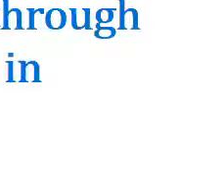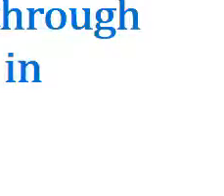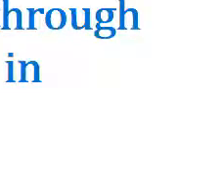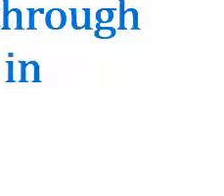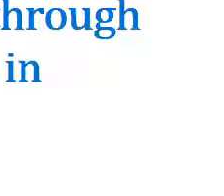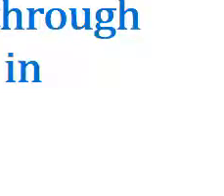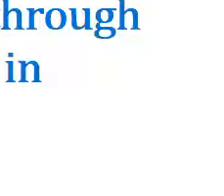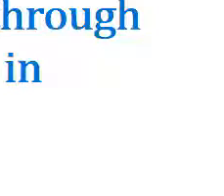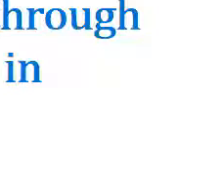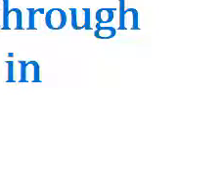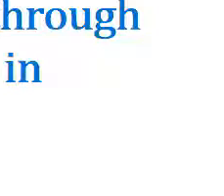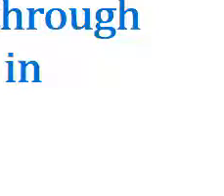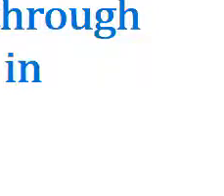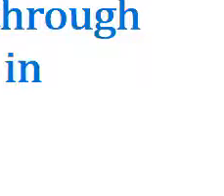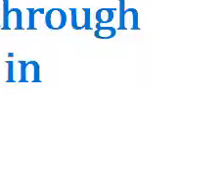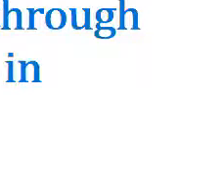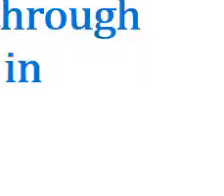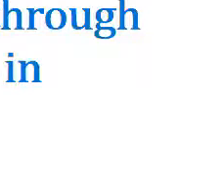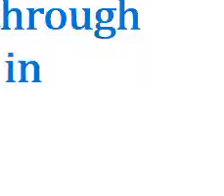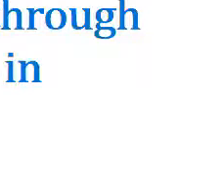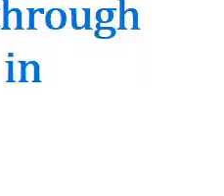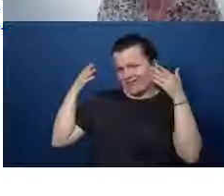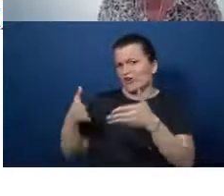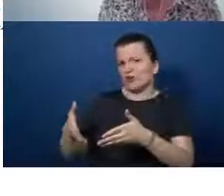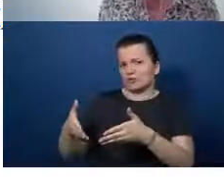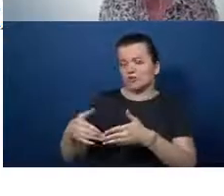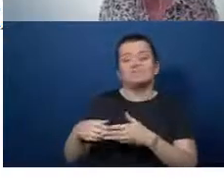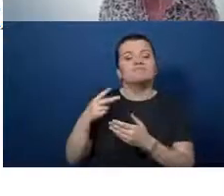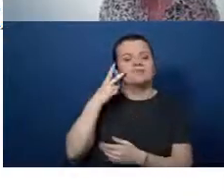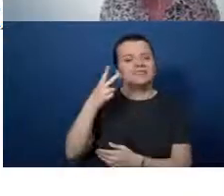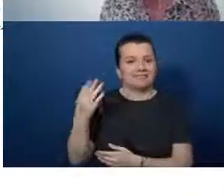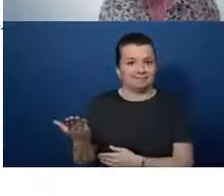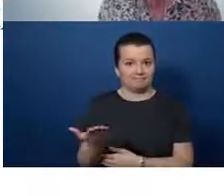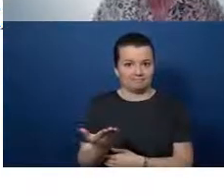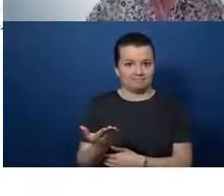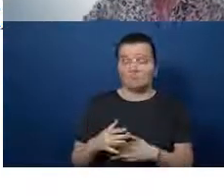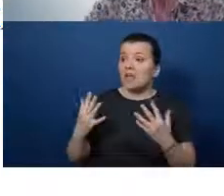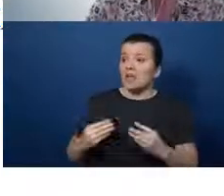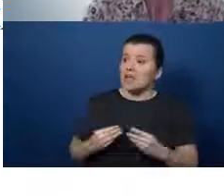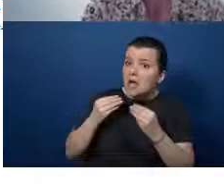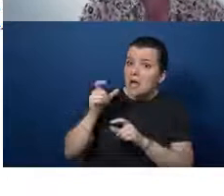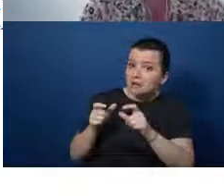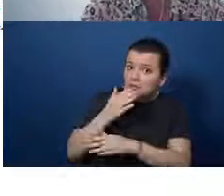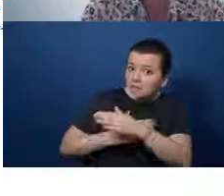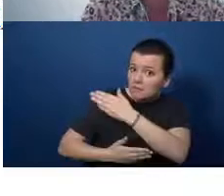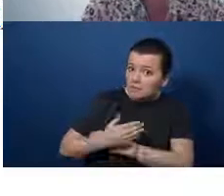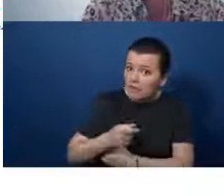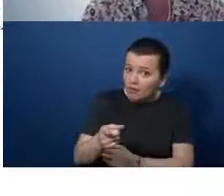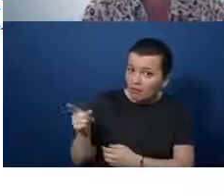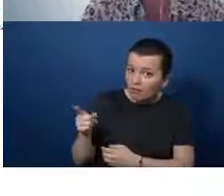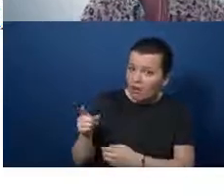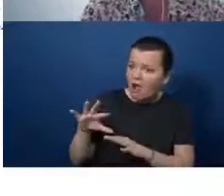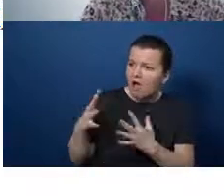we will discuss how research involving young people with disabilities can help build